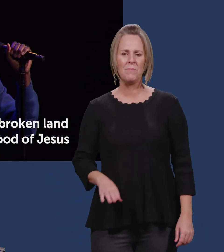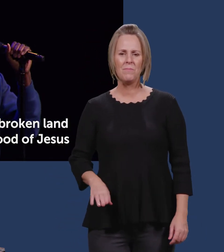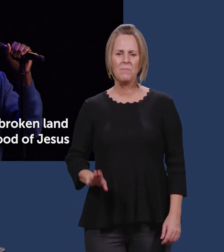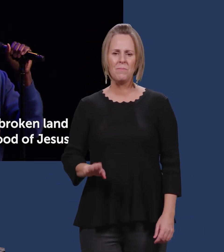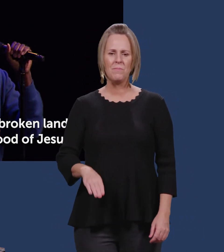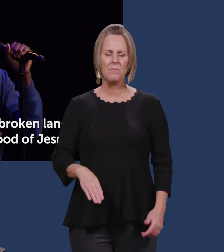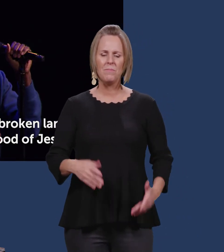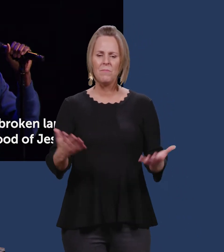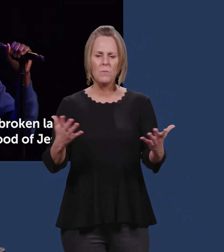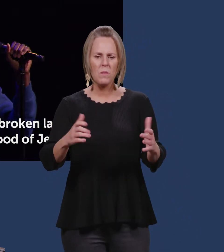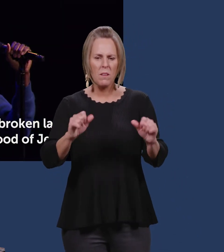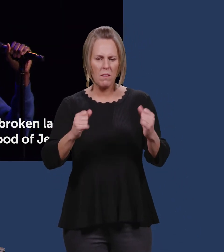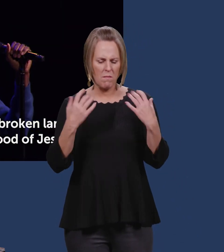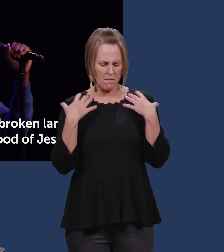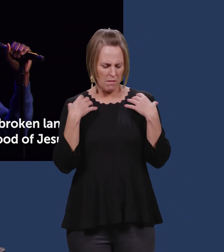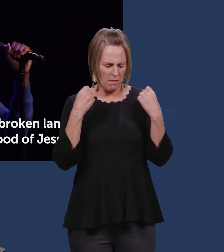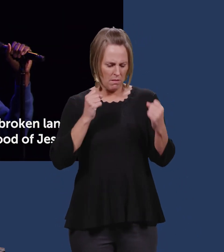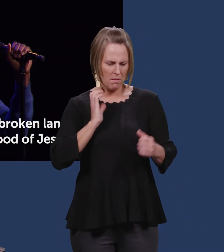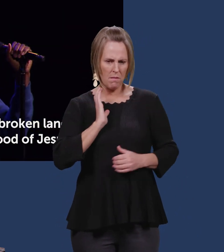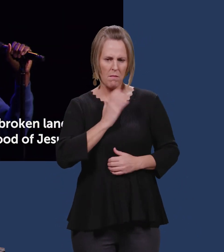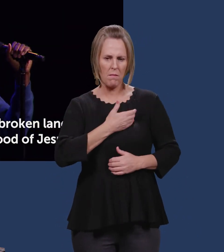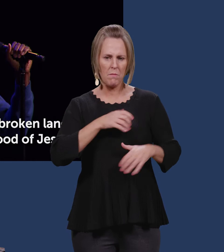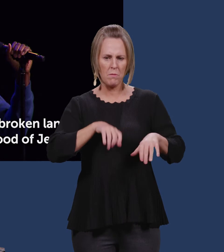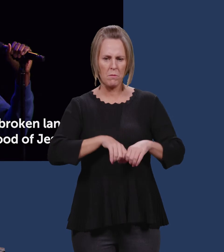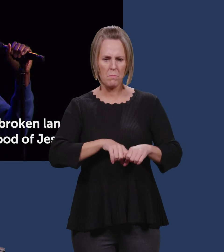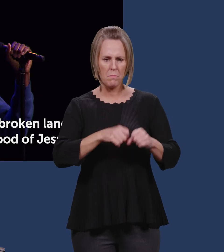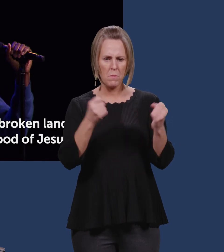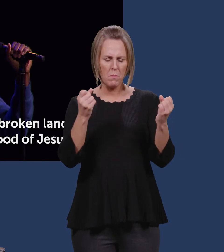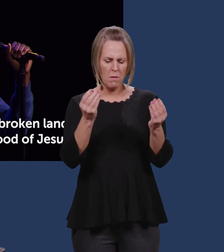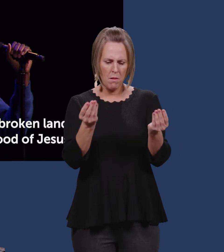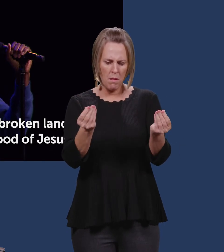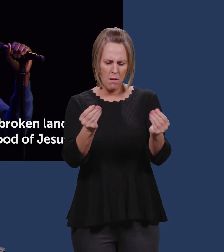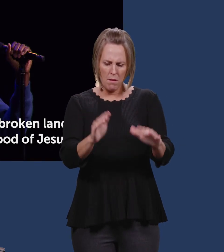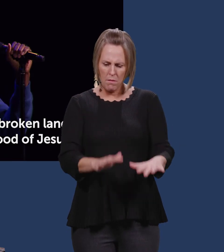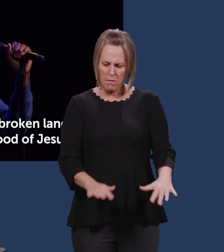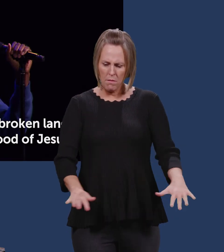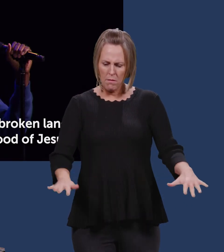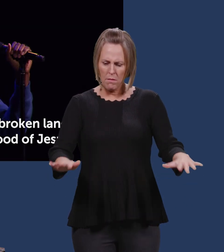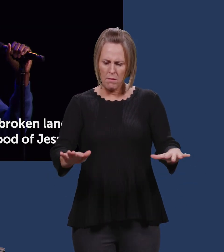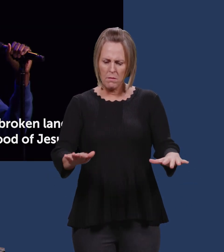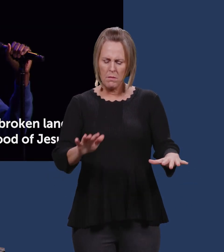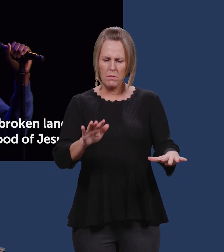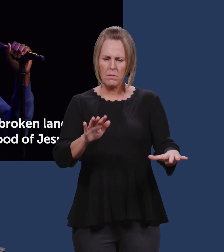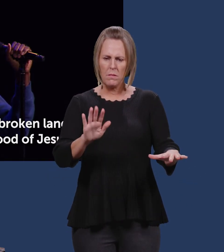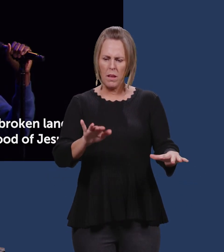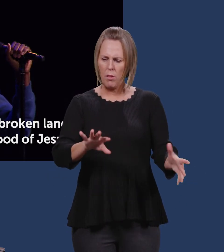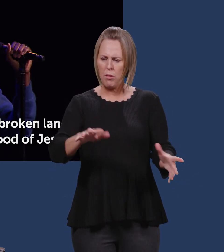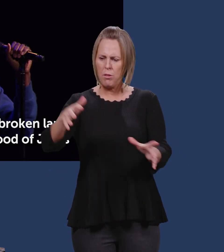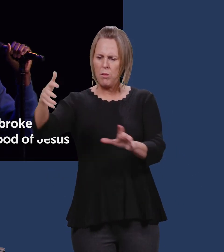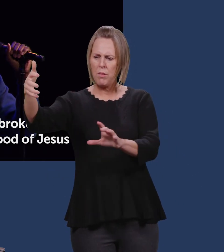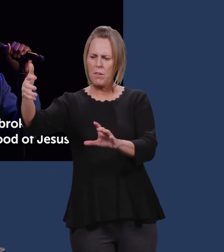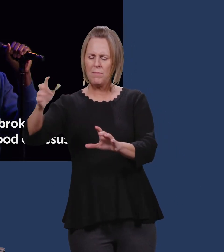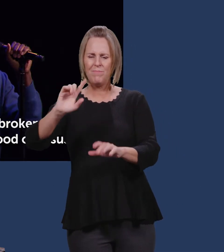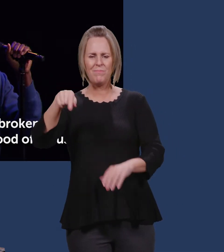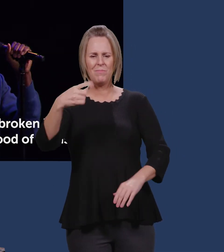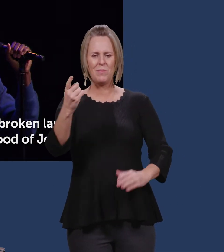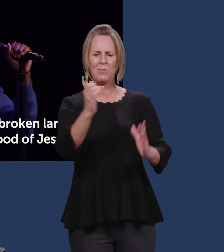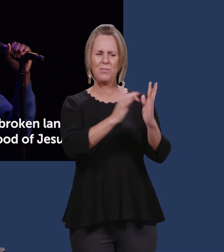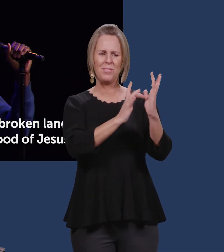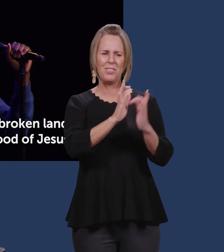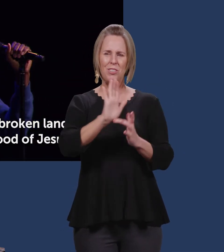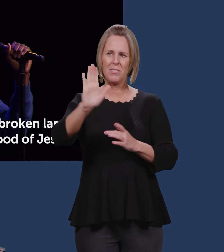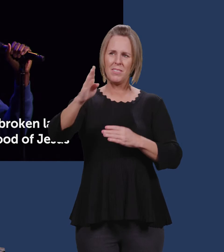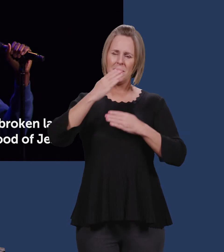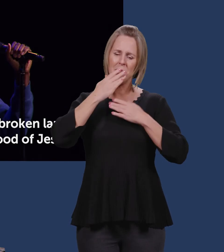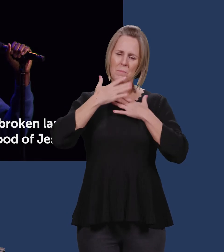What can heal our broken land? Nothing but the